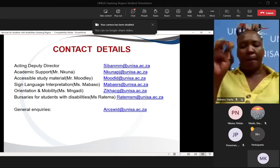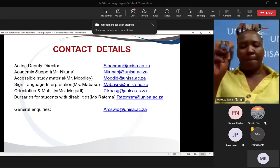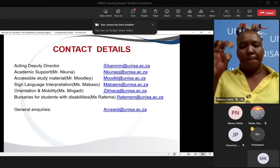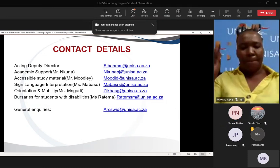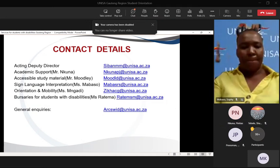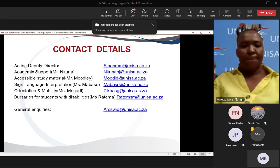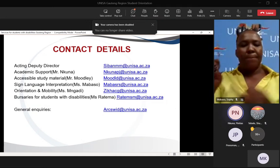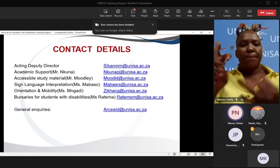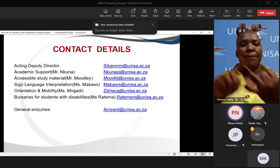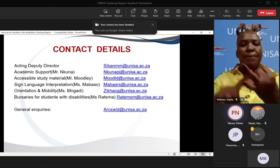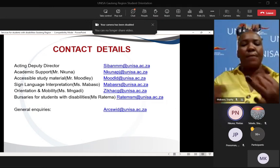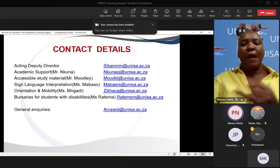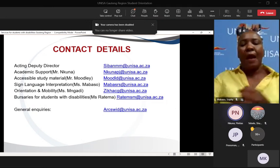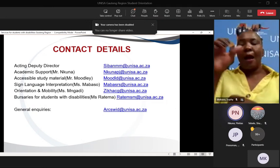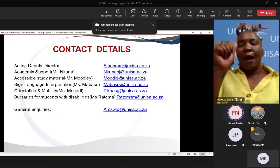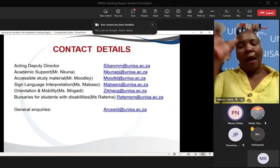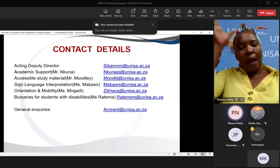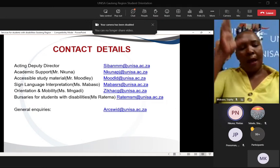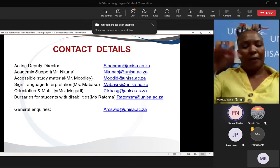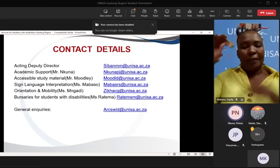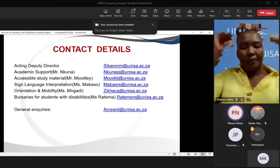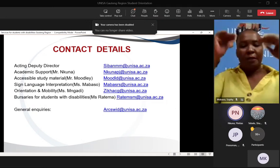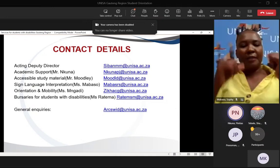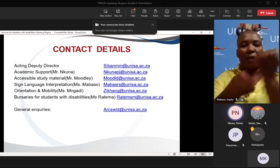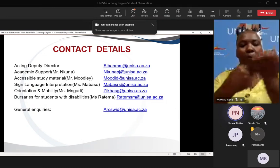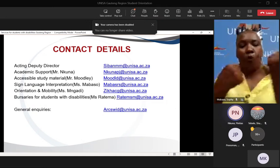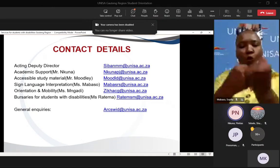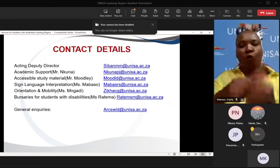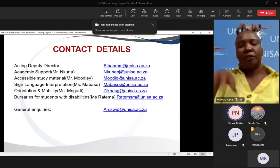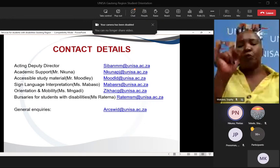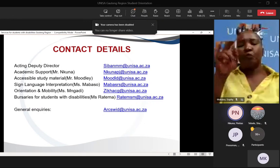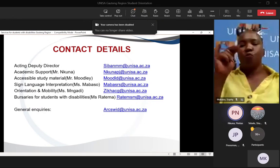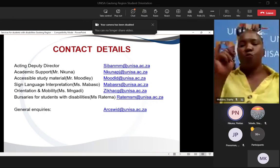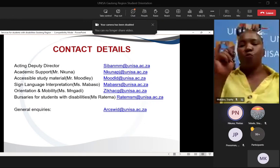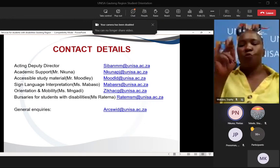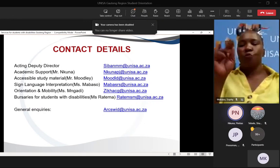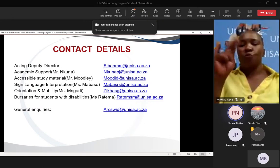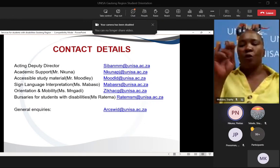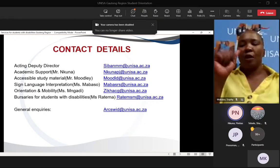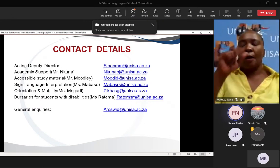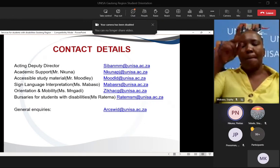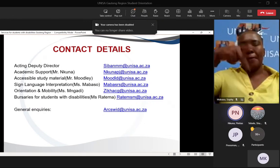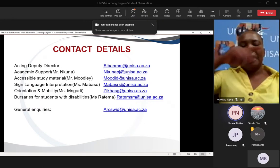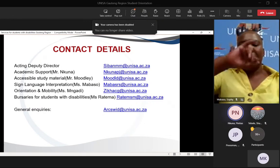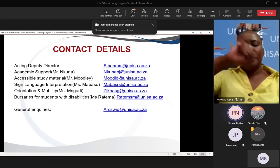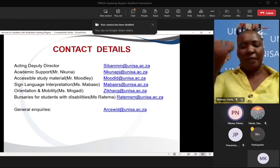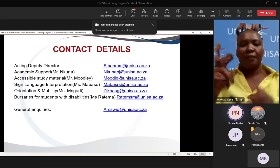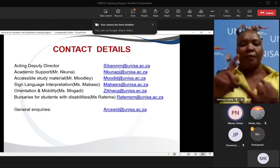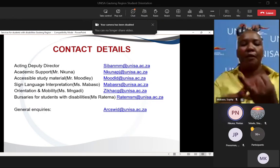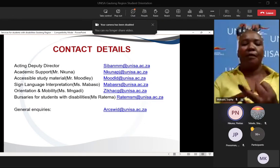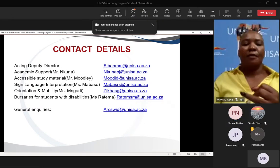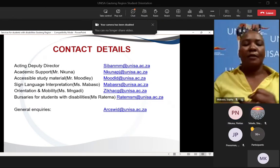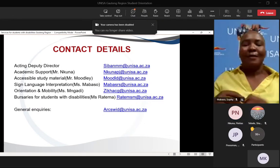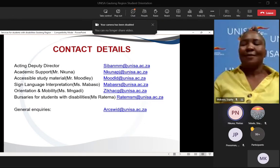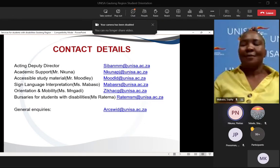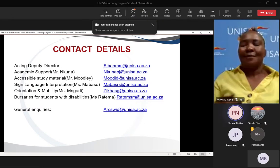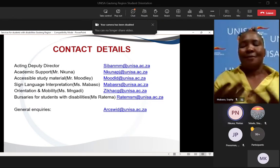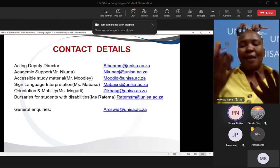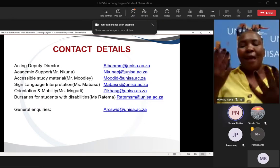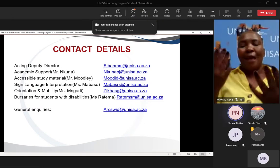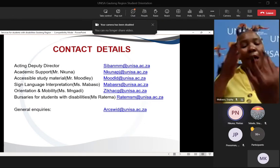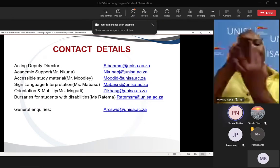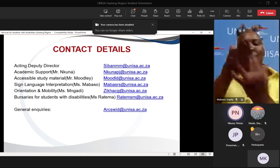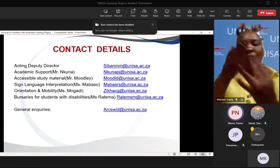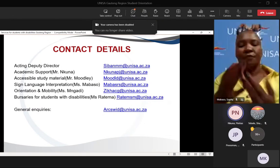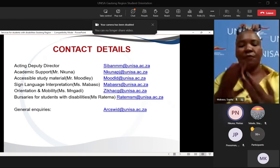for academic support you can send an email to me it's gonna PJ unisa.ac.za if you require study